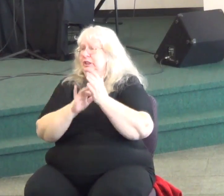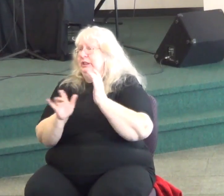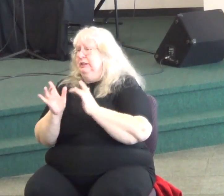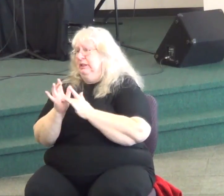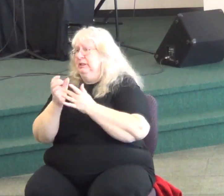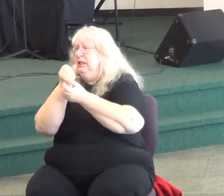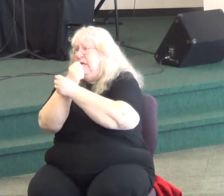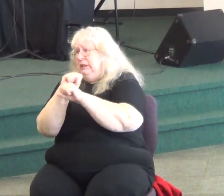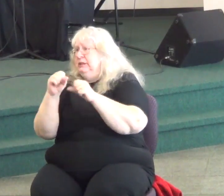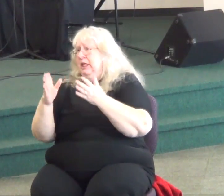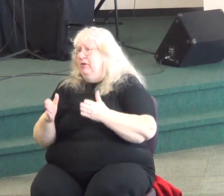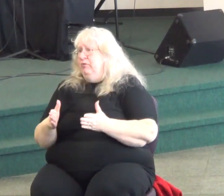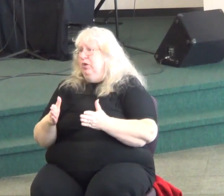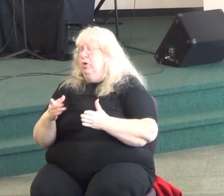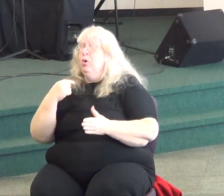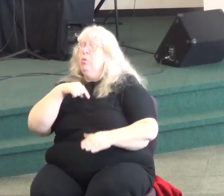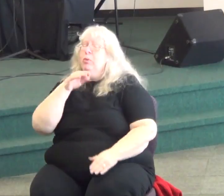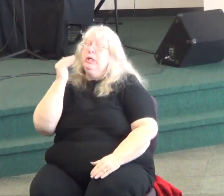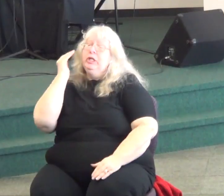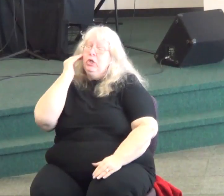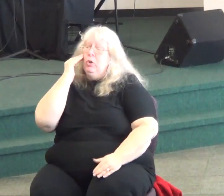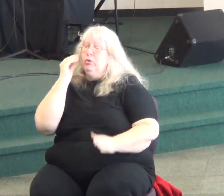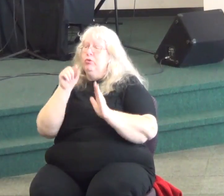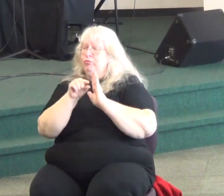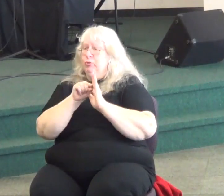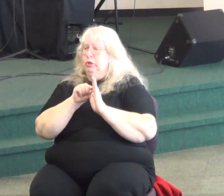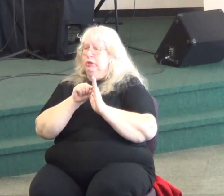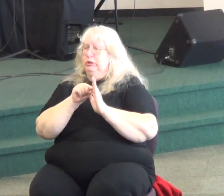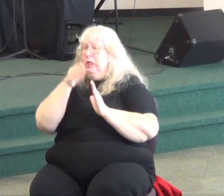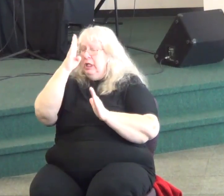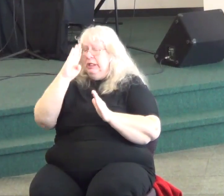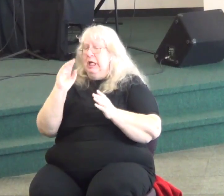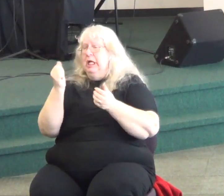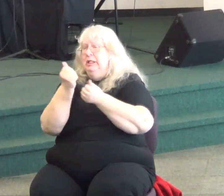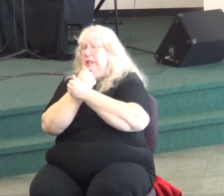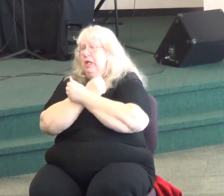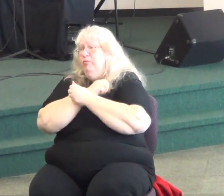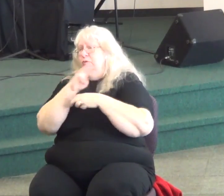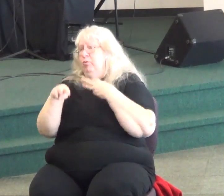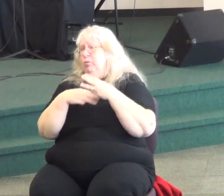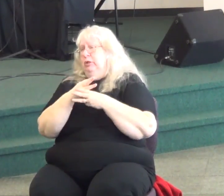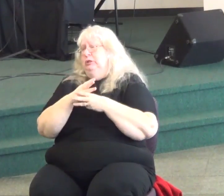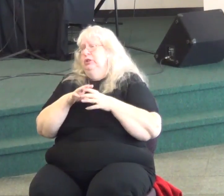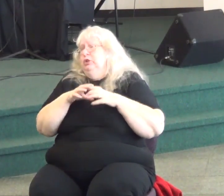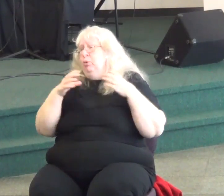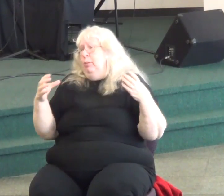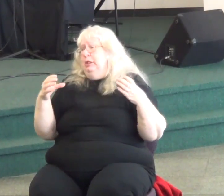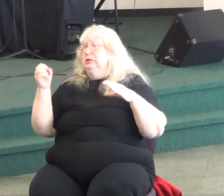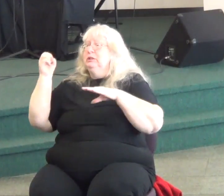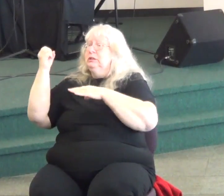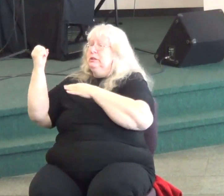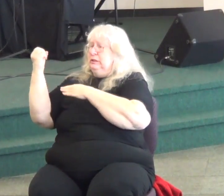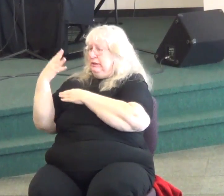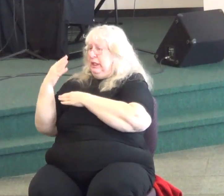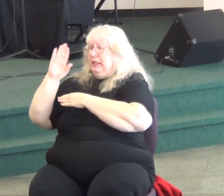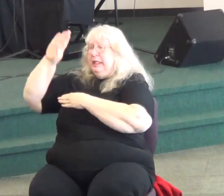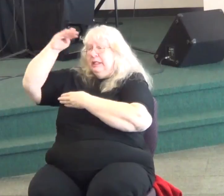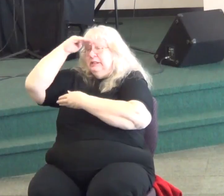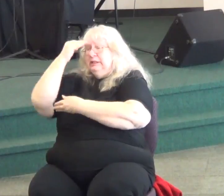We know the scripture, God so loved the world that he sent his Son. The Word became flesh and dwelt